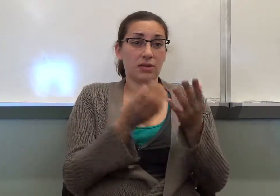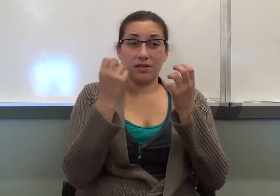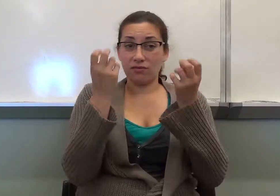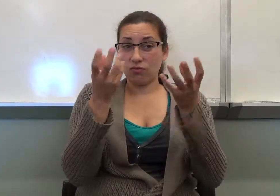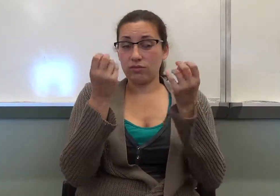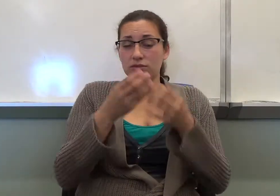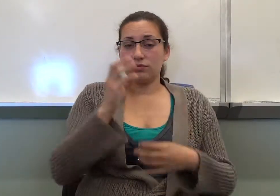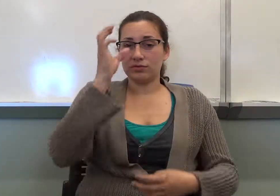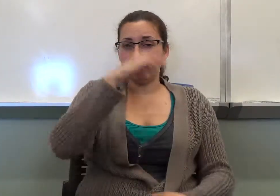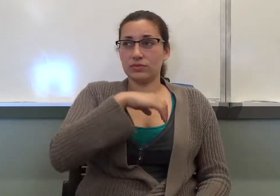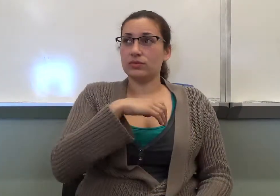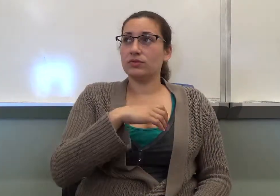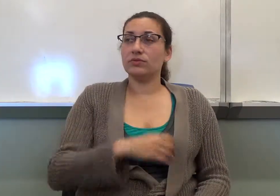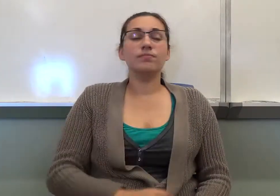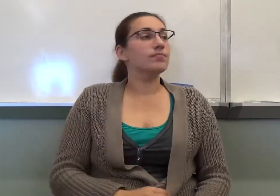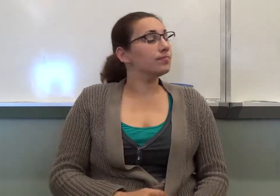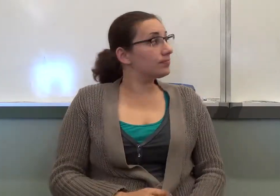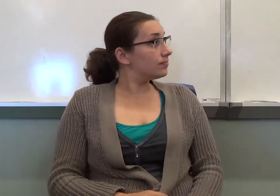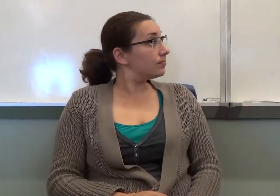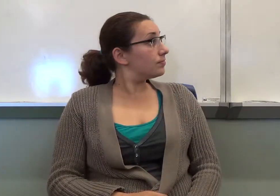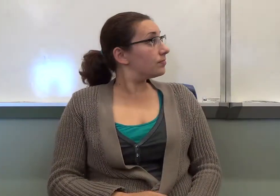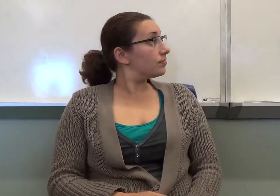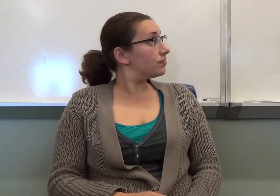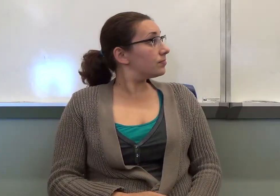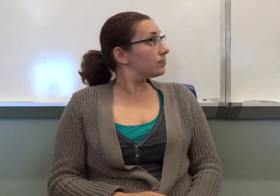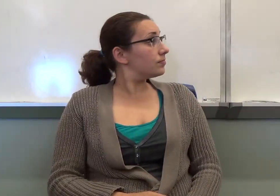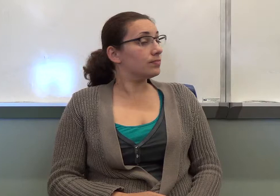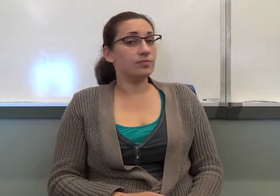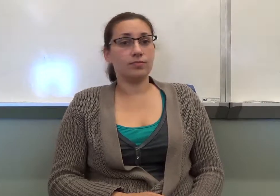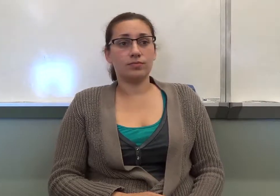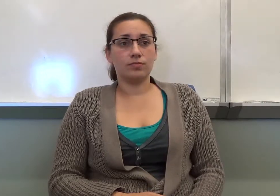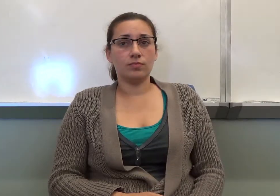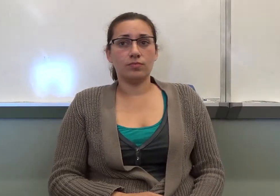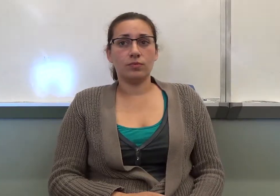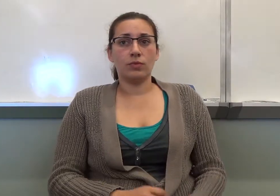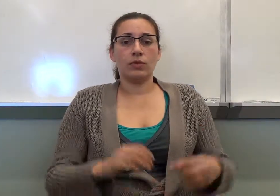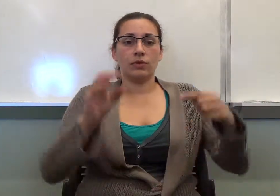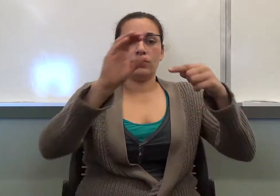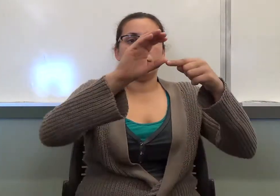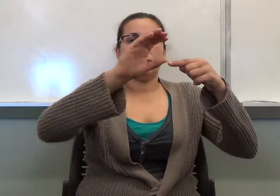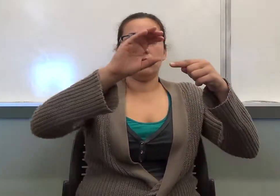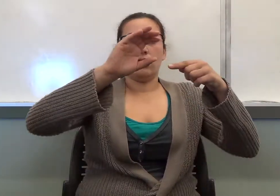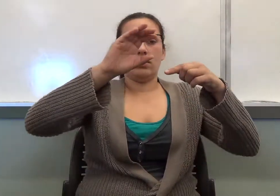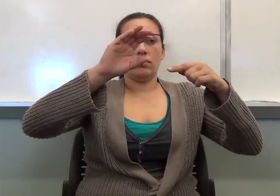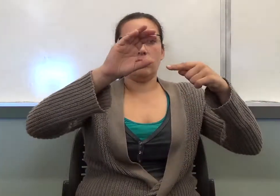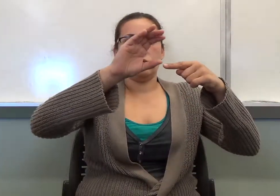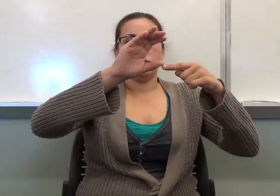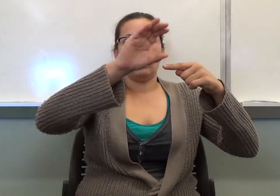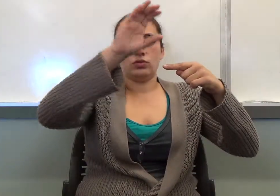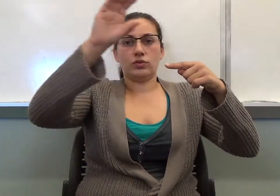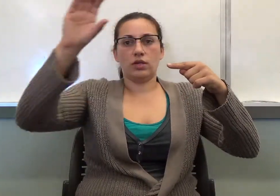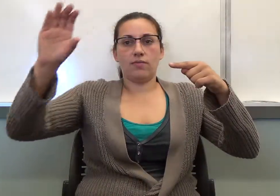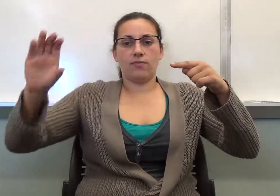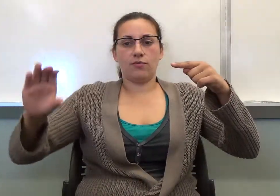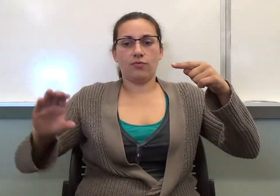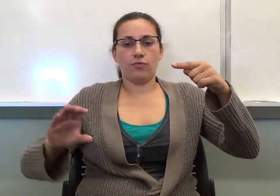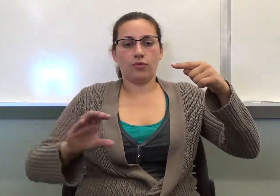It's almost mystical. Circumference. Now circumference is the